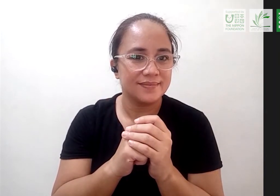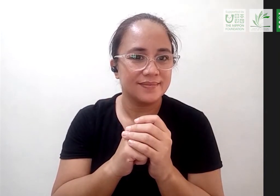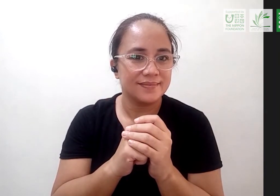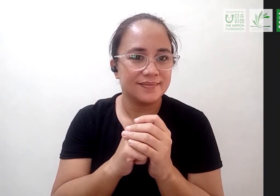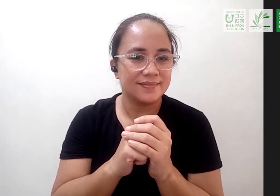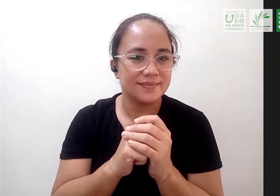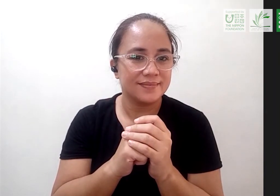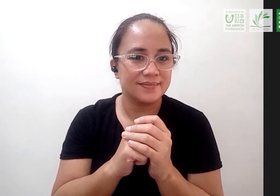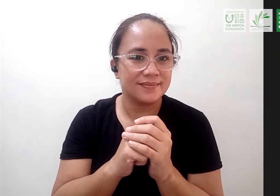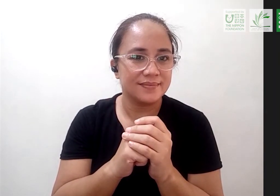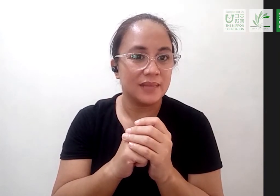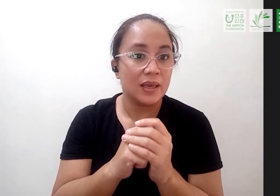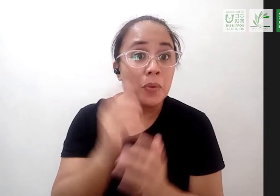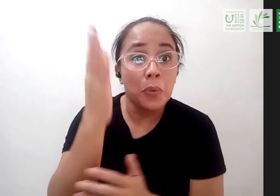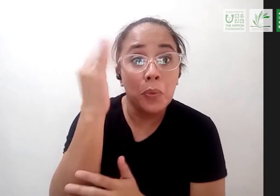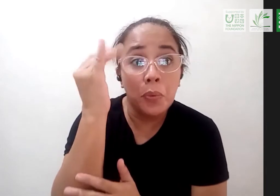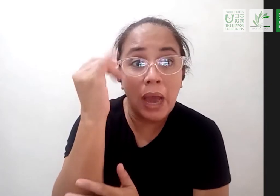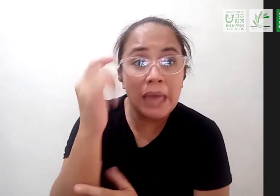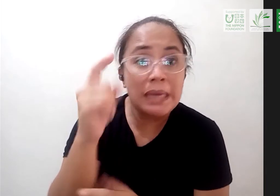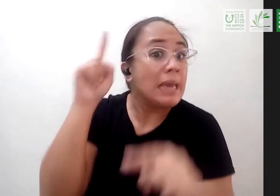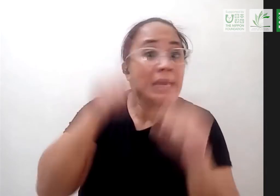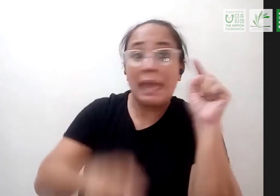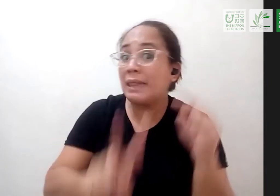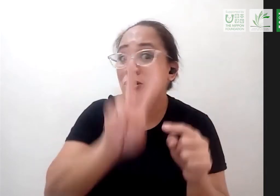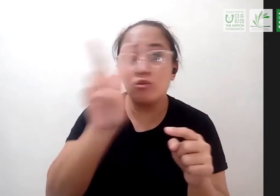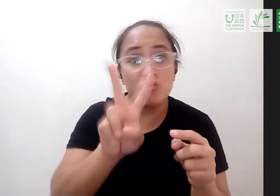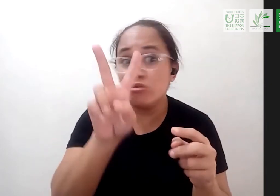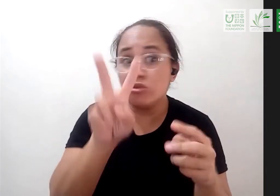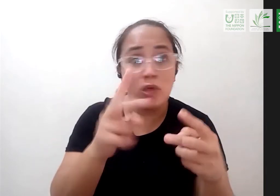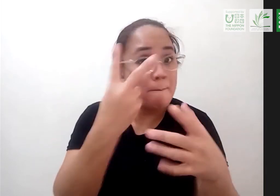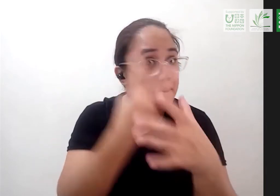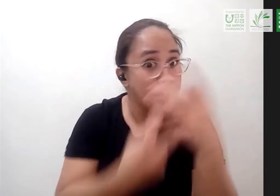Because you can't use both in every situation.